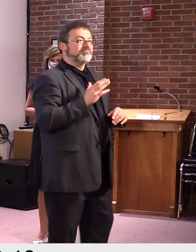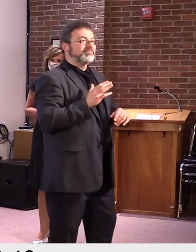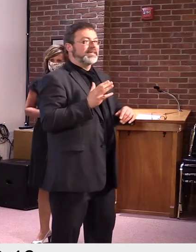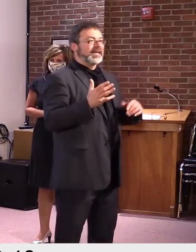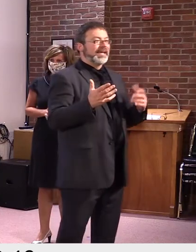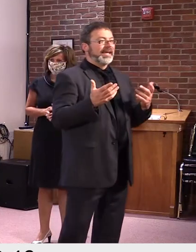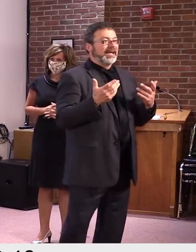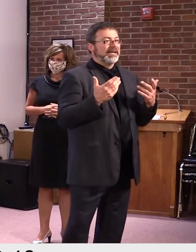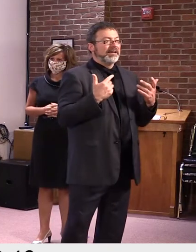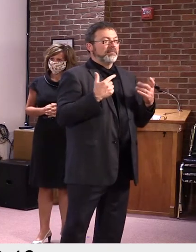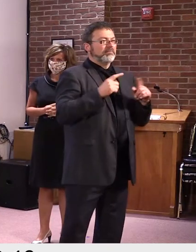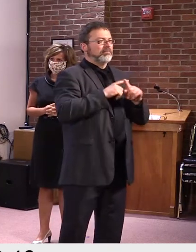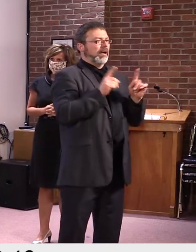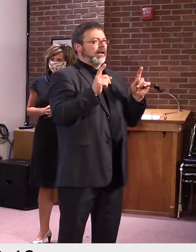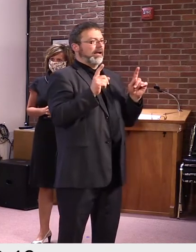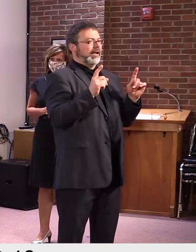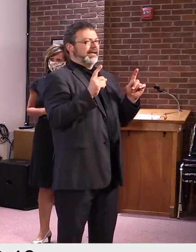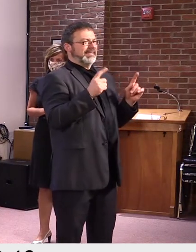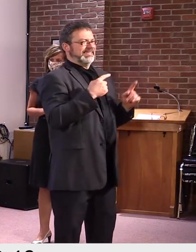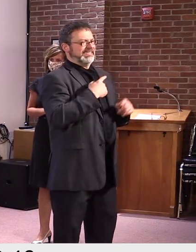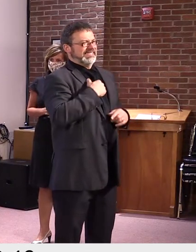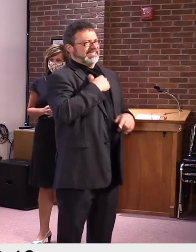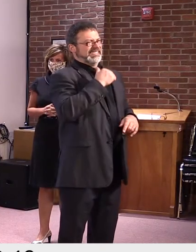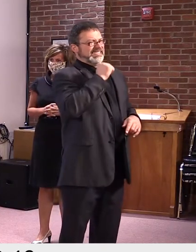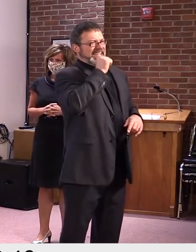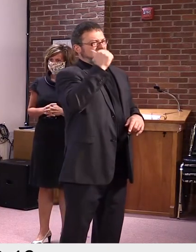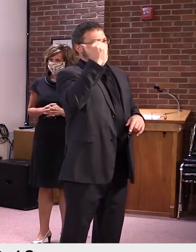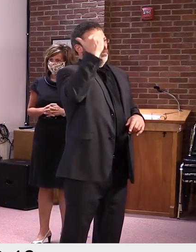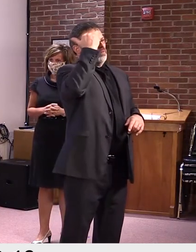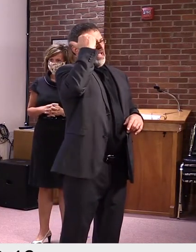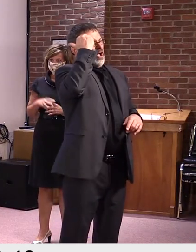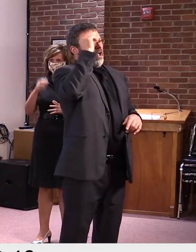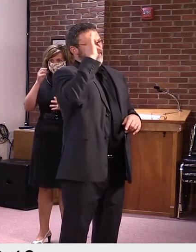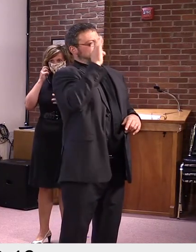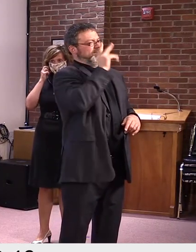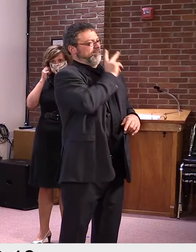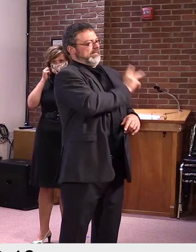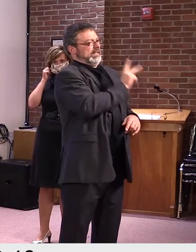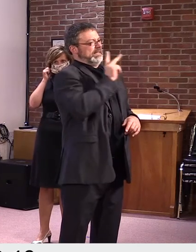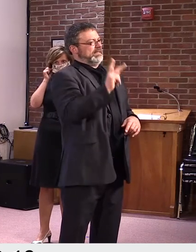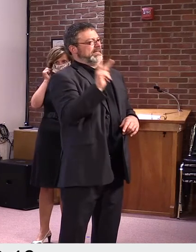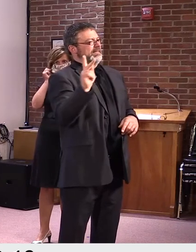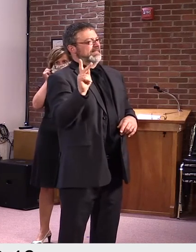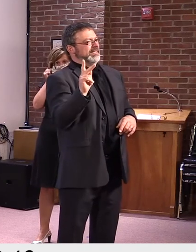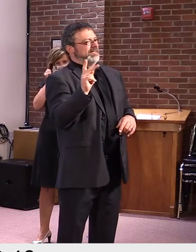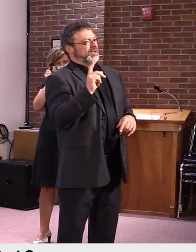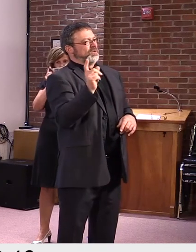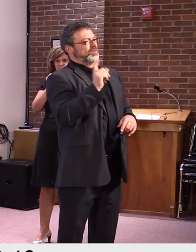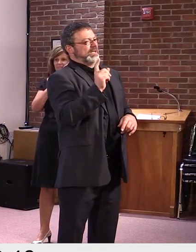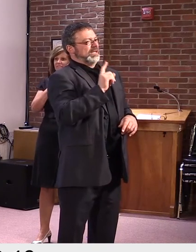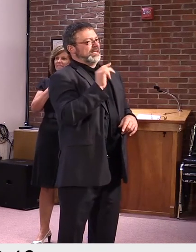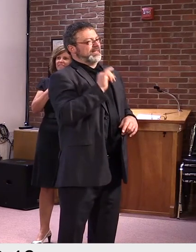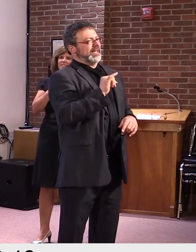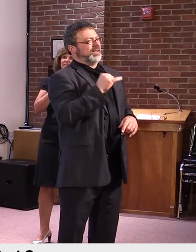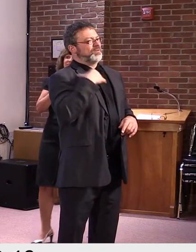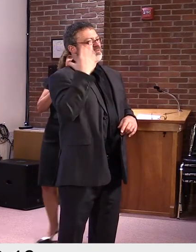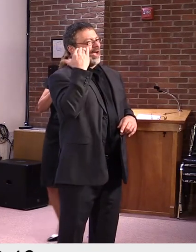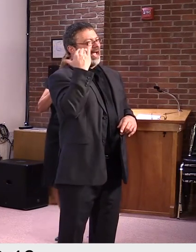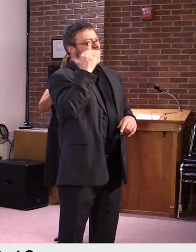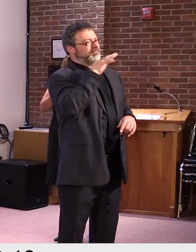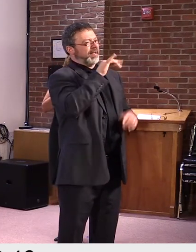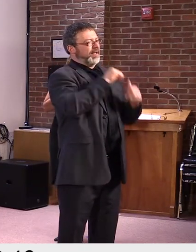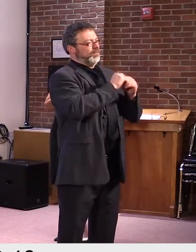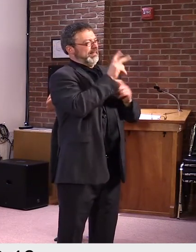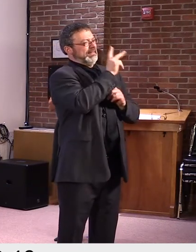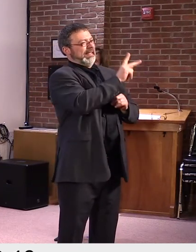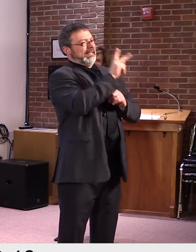wasn't, I guess I wasn't fully aware of that. I don't know where that came from. I'm sure our librarian might